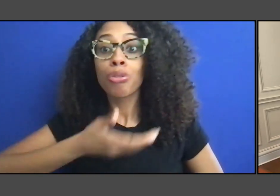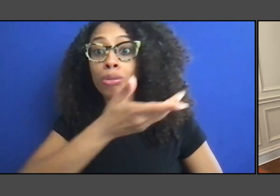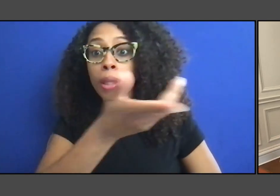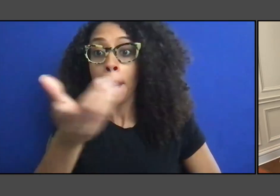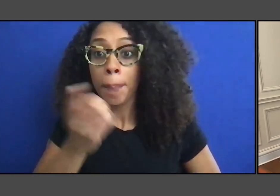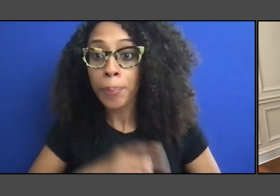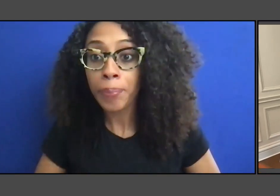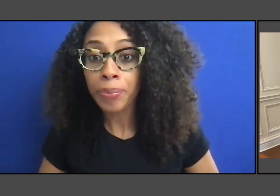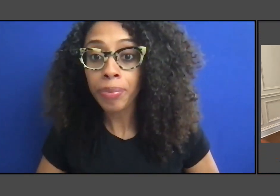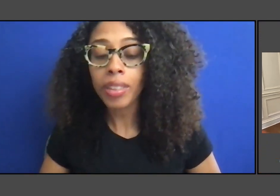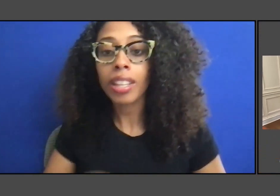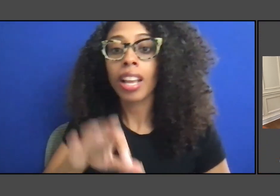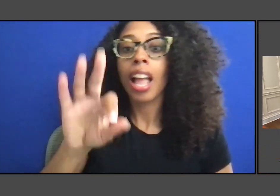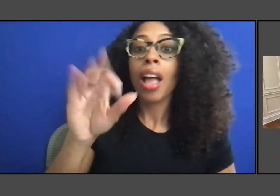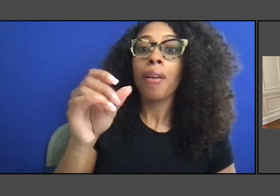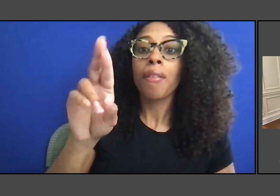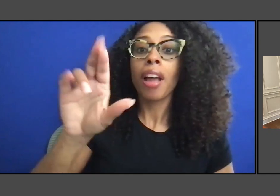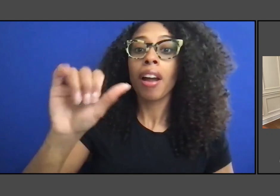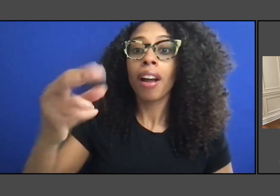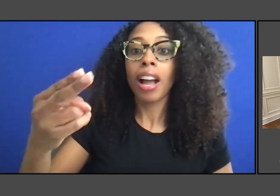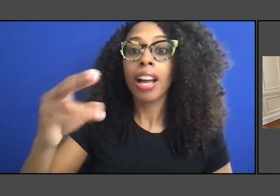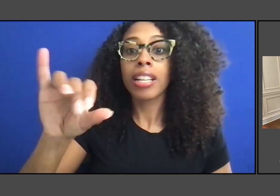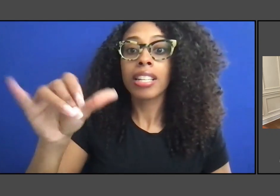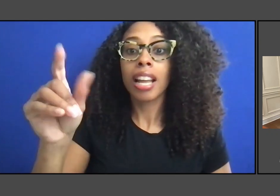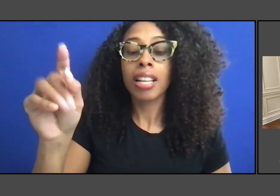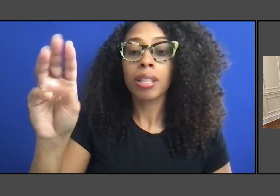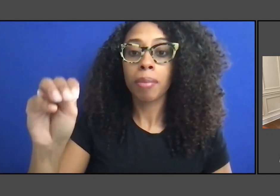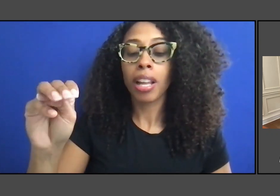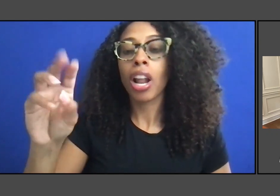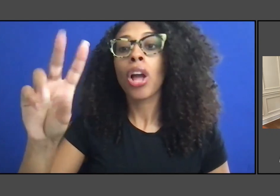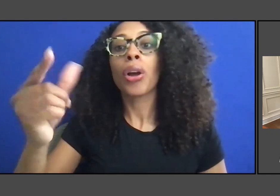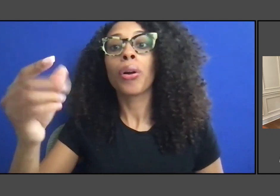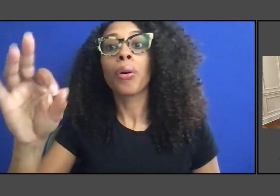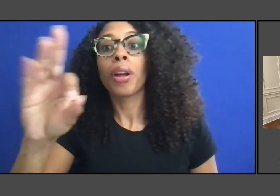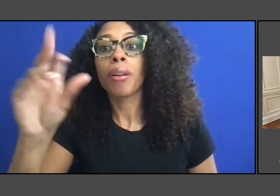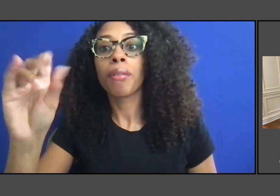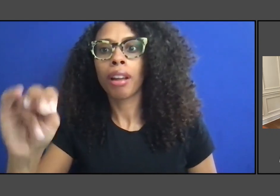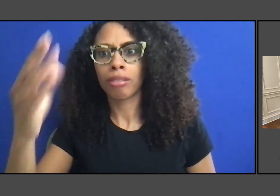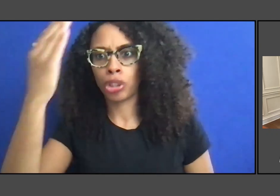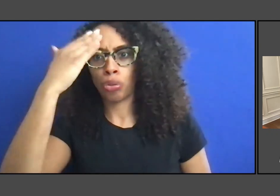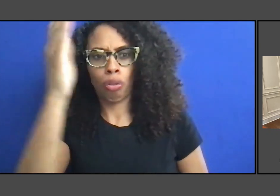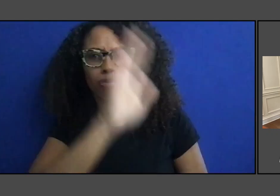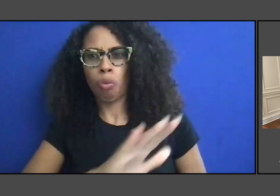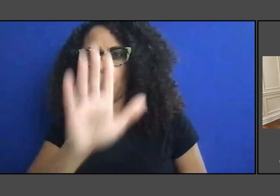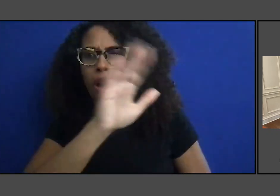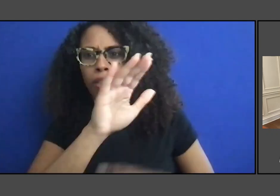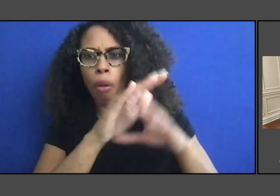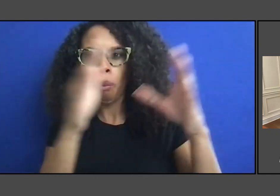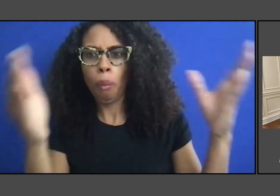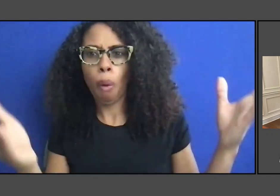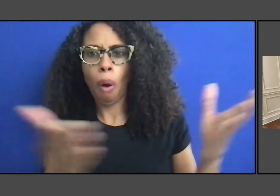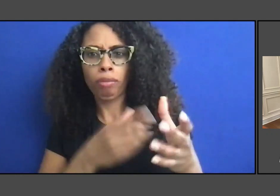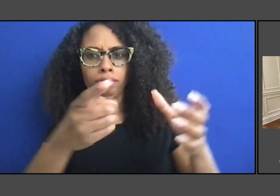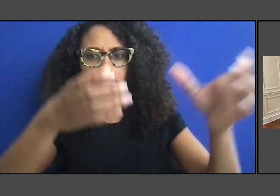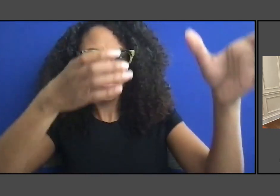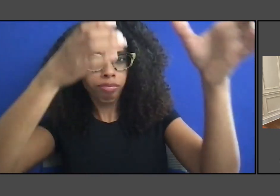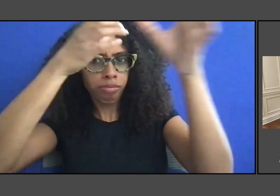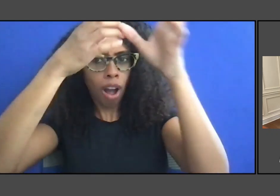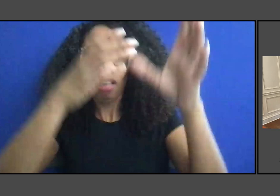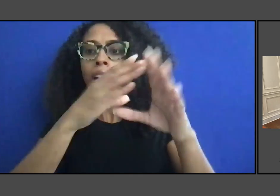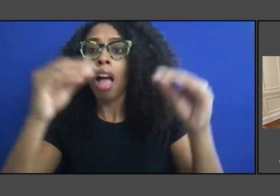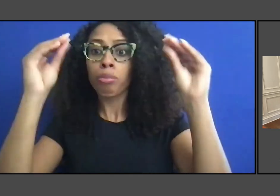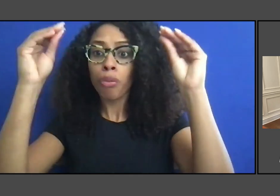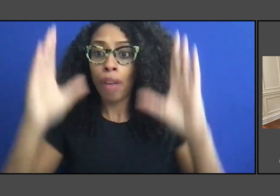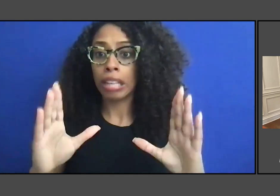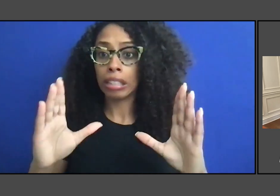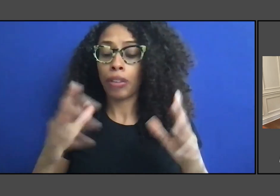Farah Jasmine Griffin is an internationally recognized scholar and professor of English and African American Studies